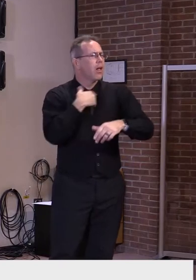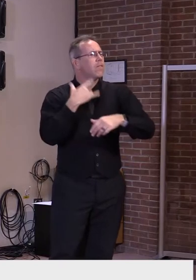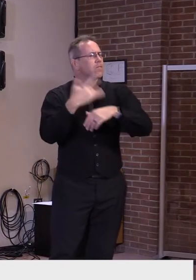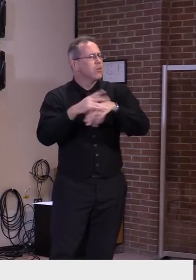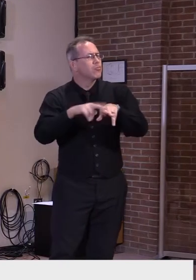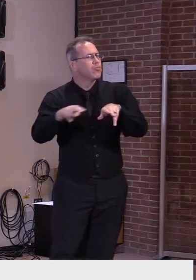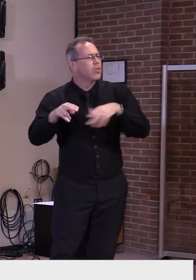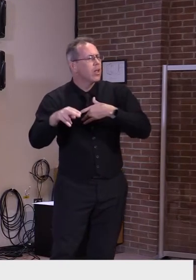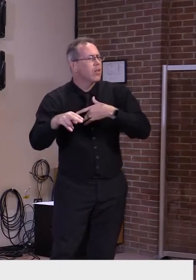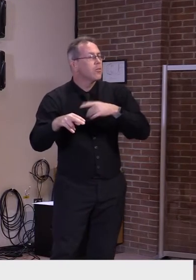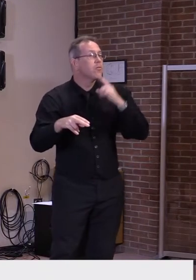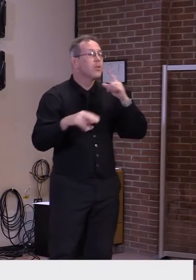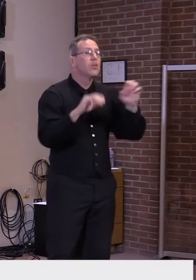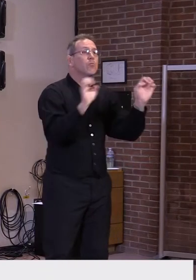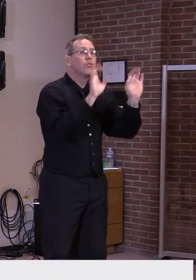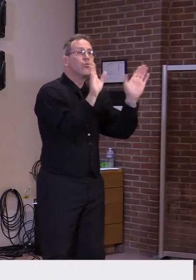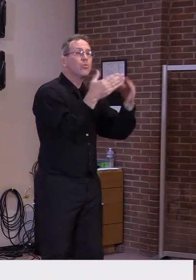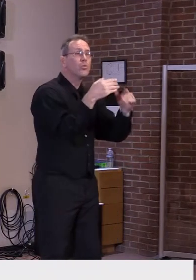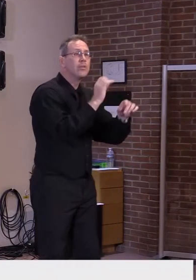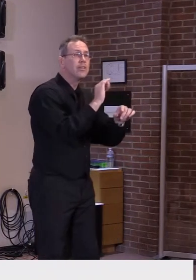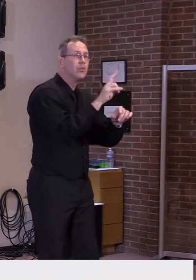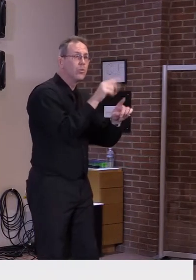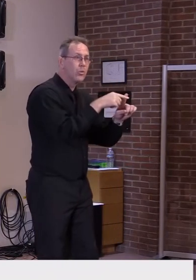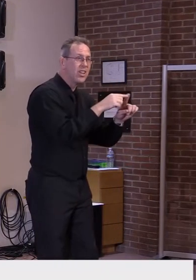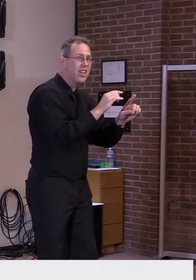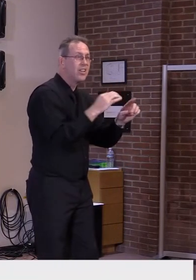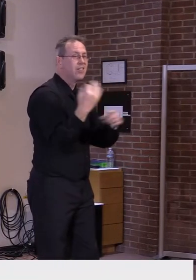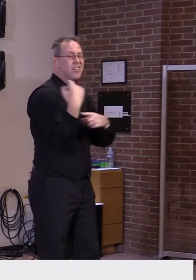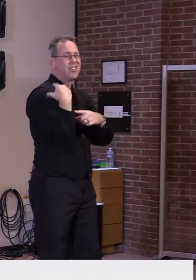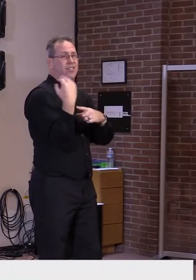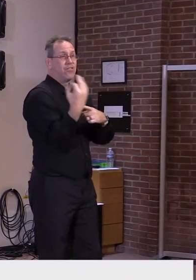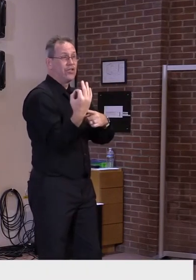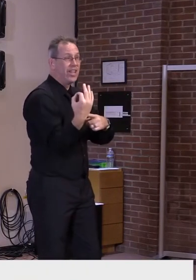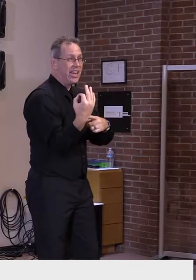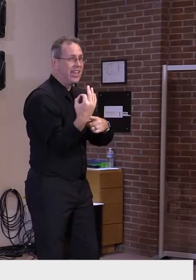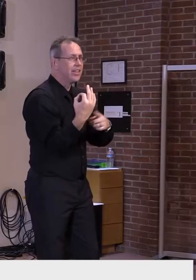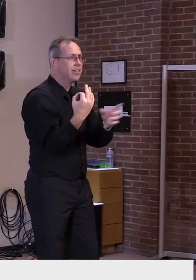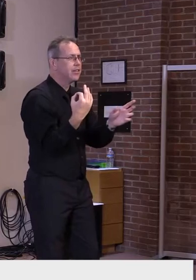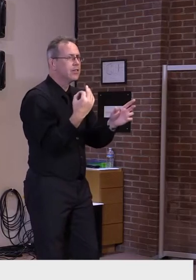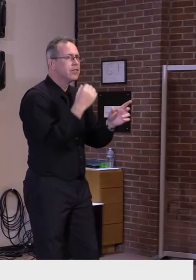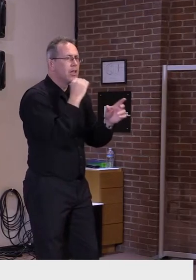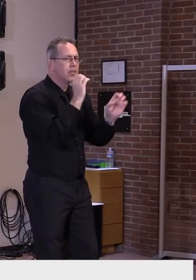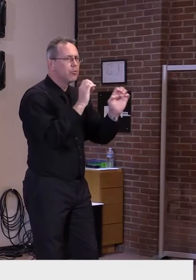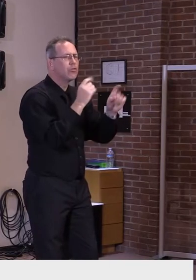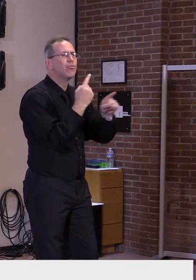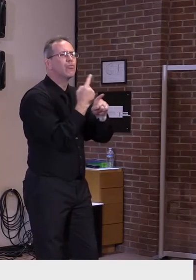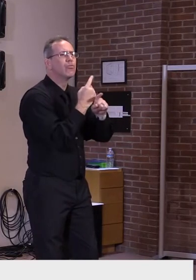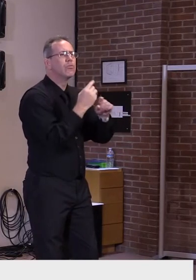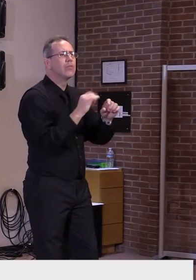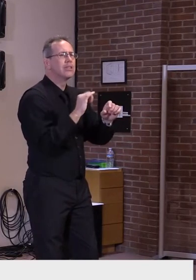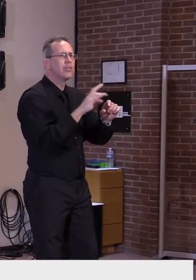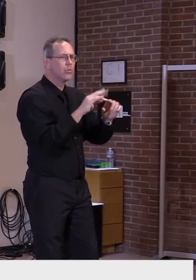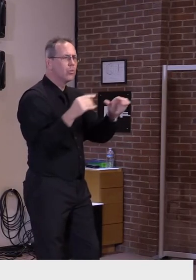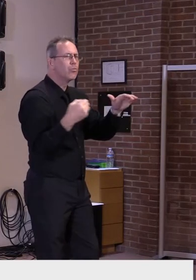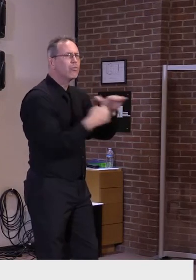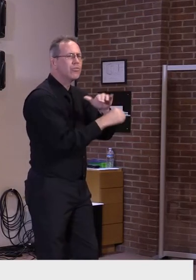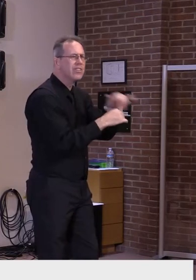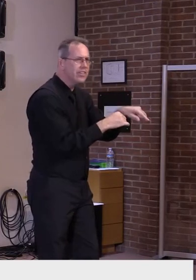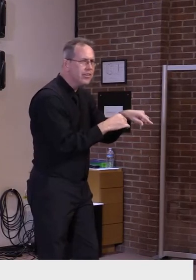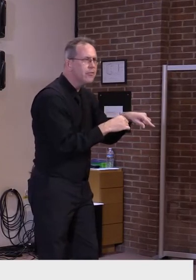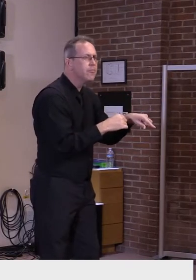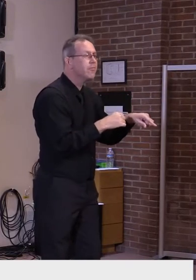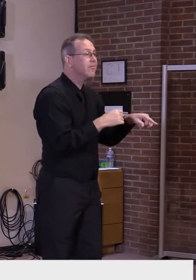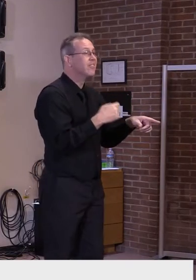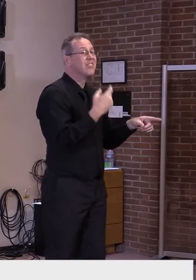Friday evening. I had a Friday afternoon and Friday morning, Friday afternoon, and Friday evening. I had discussions